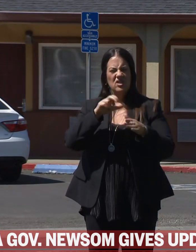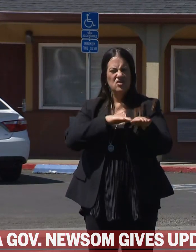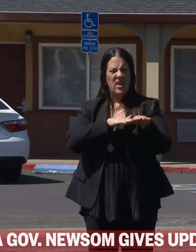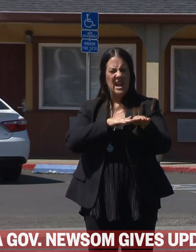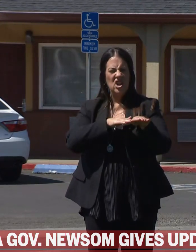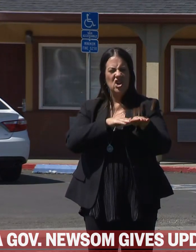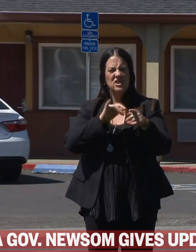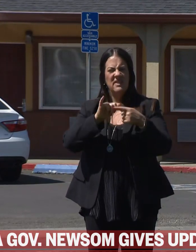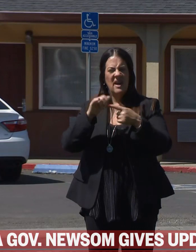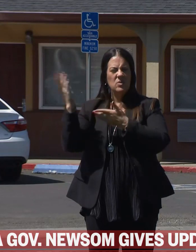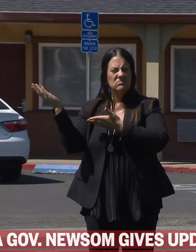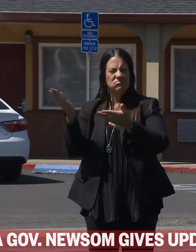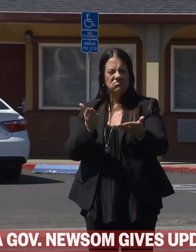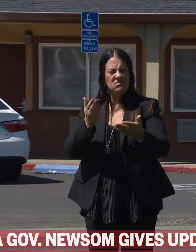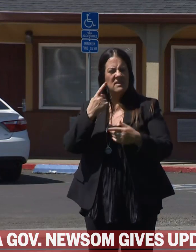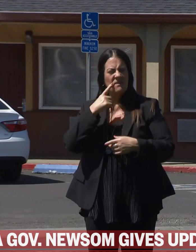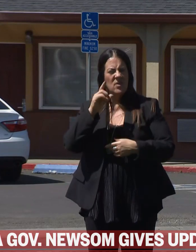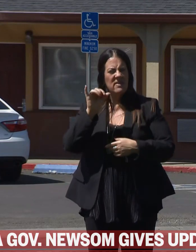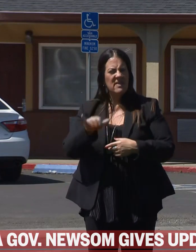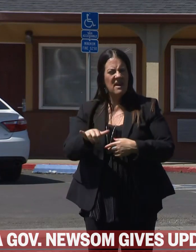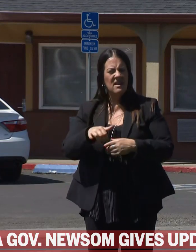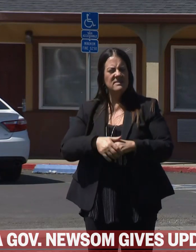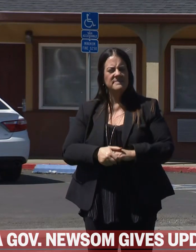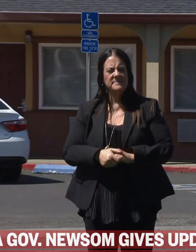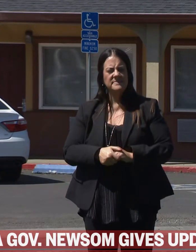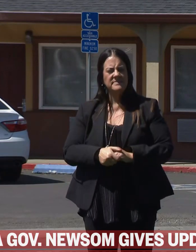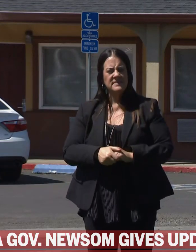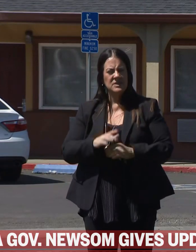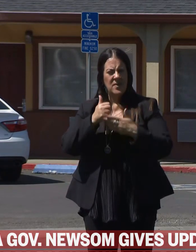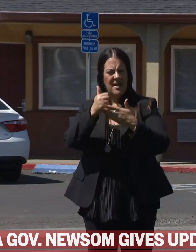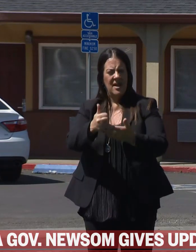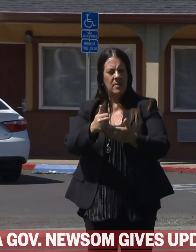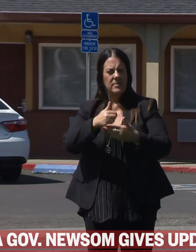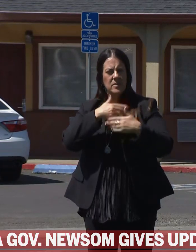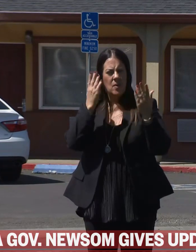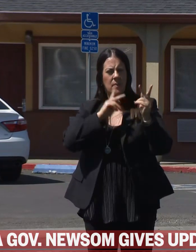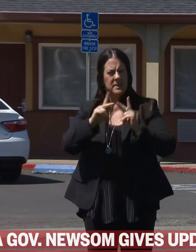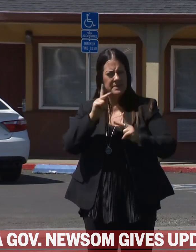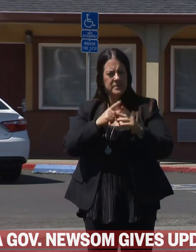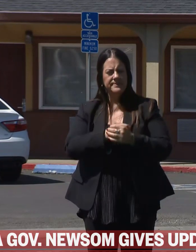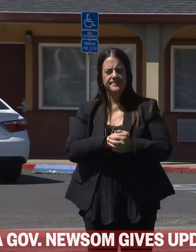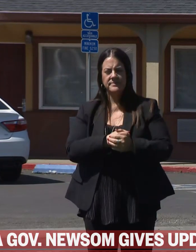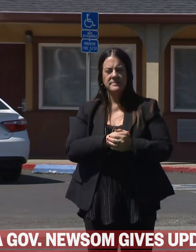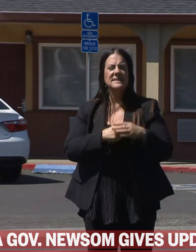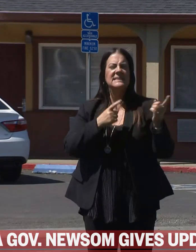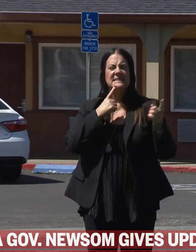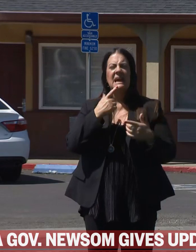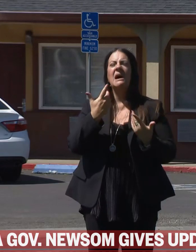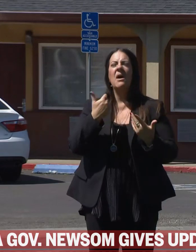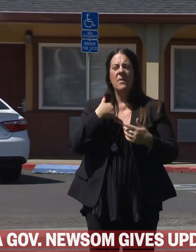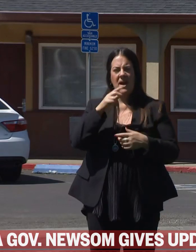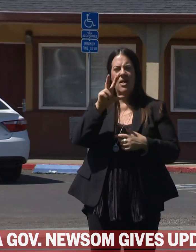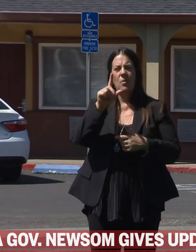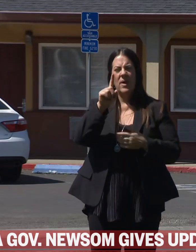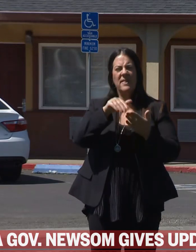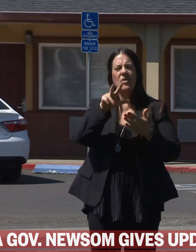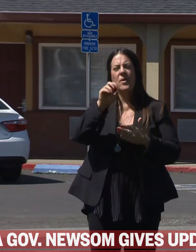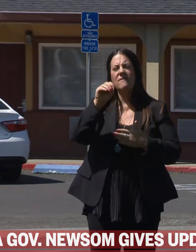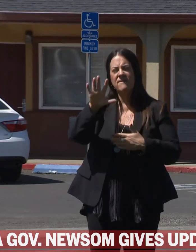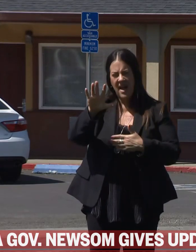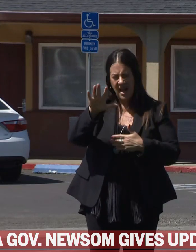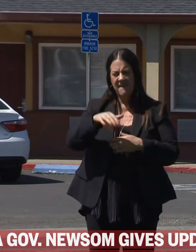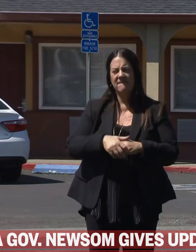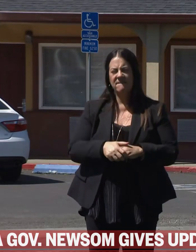distributed and are operational? There are 1,305 trailers, of which 584, I believe, and I'll get you